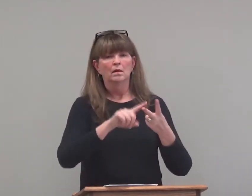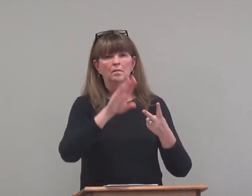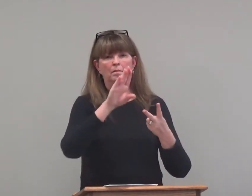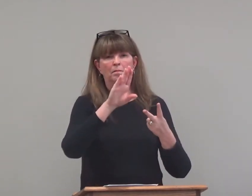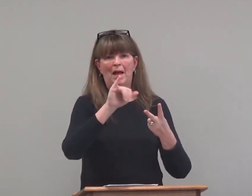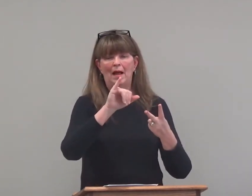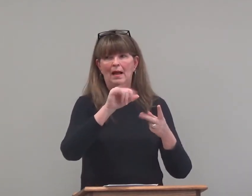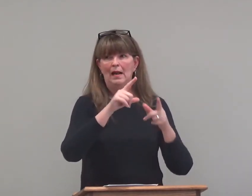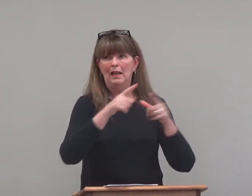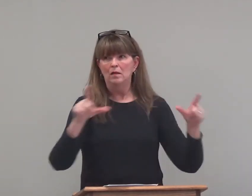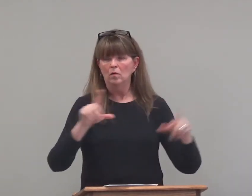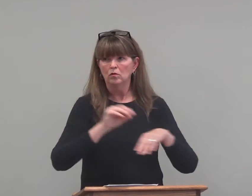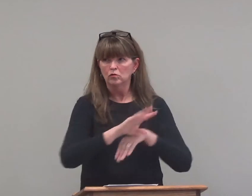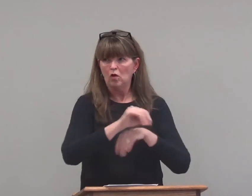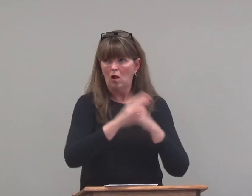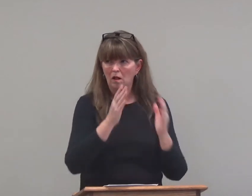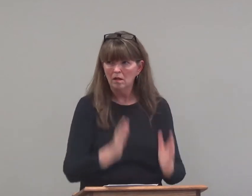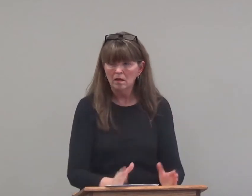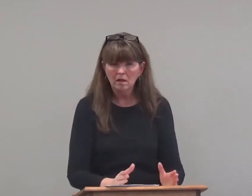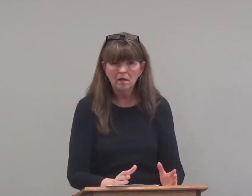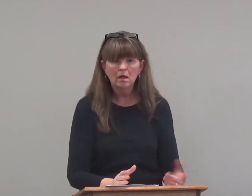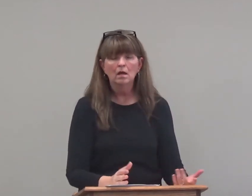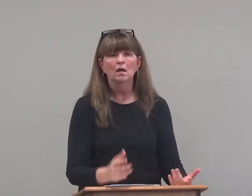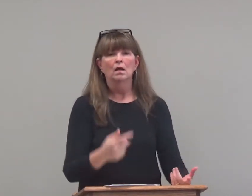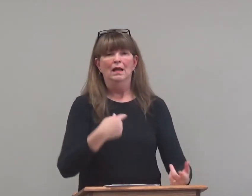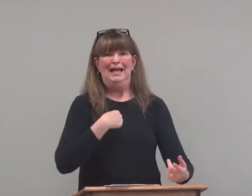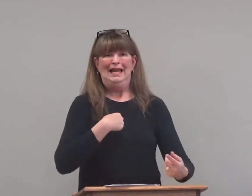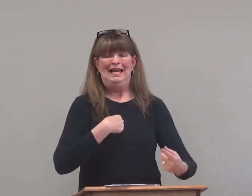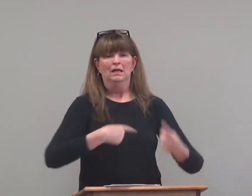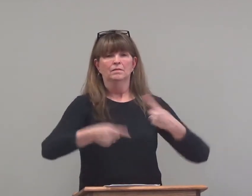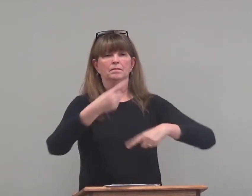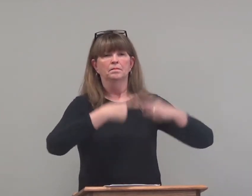ASL consultant. I was also a bilingual consultant for this version.